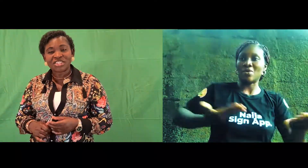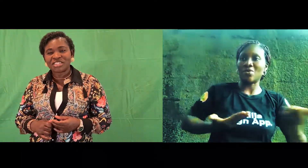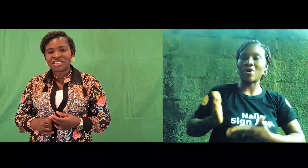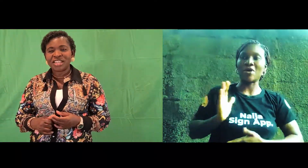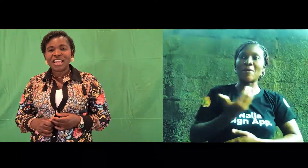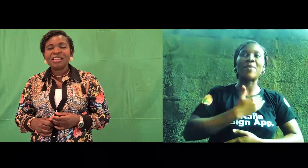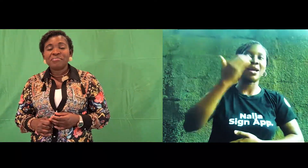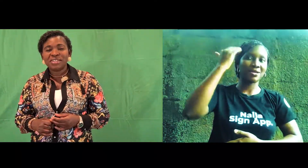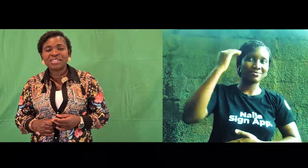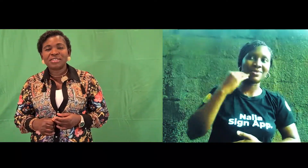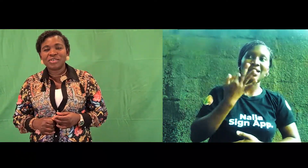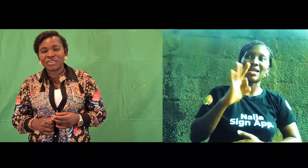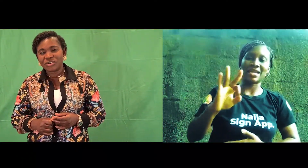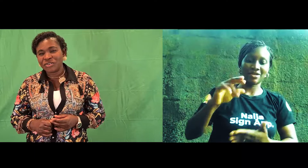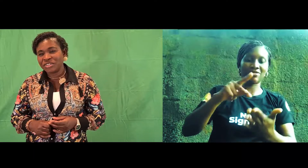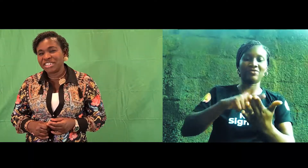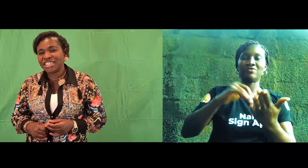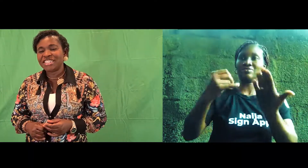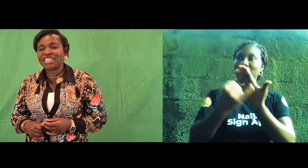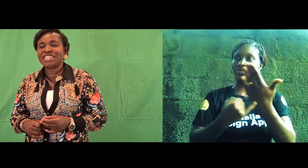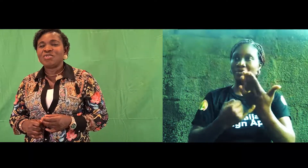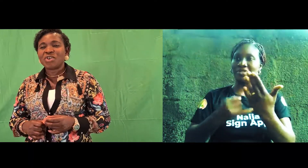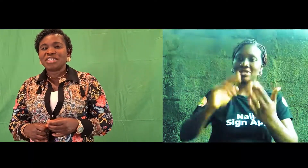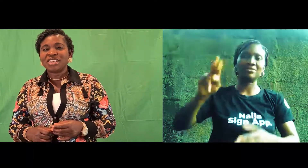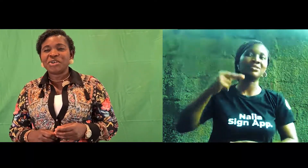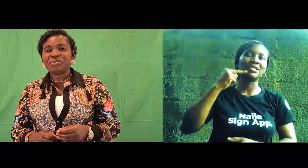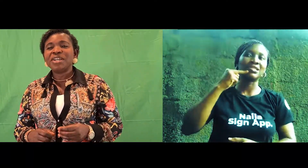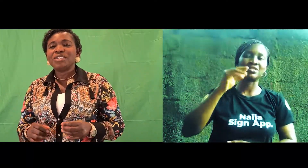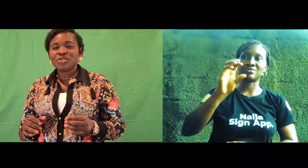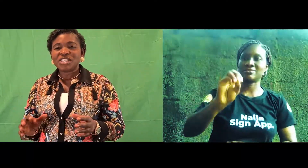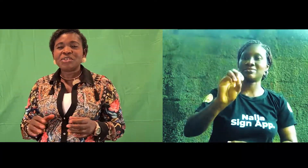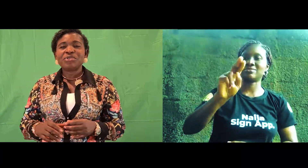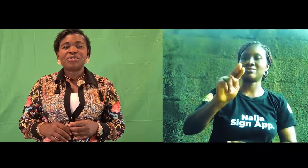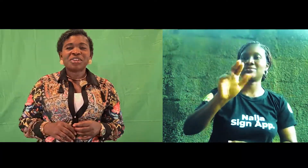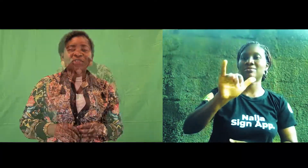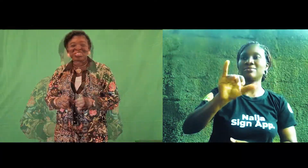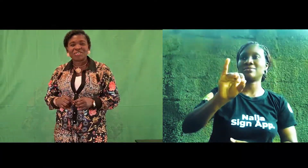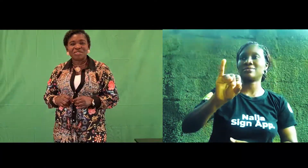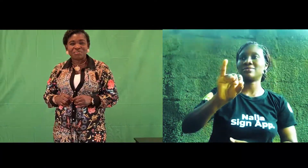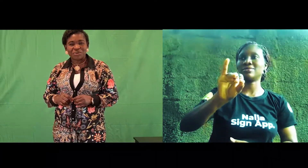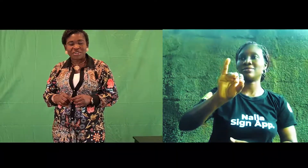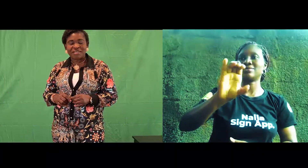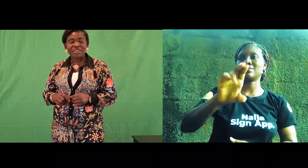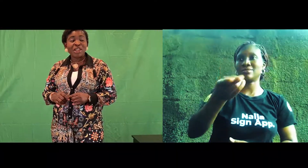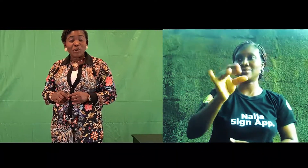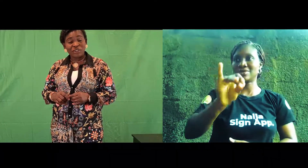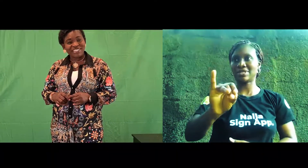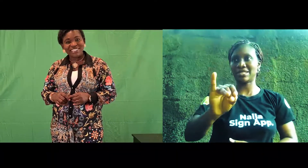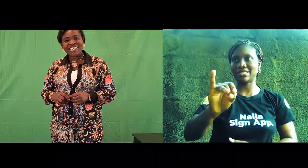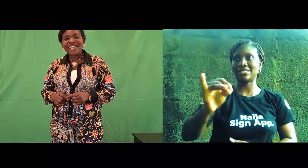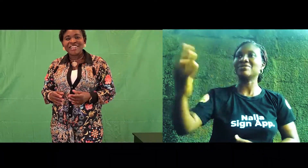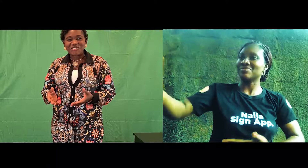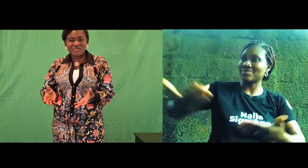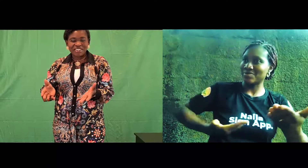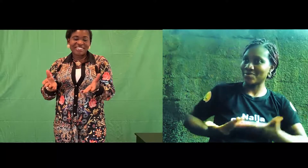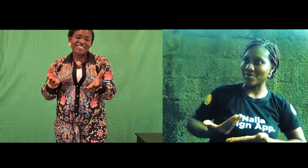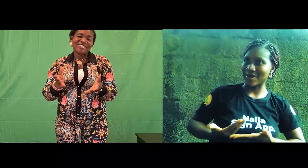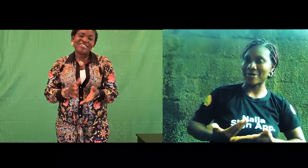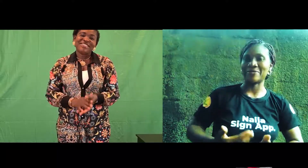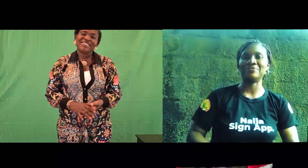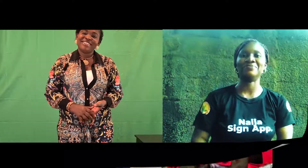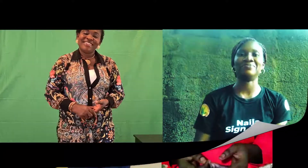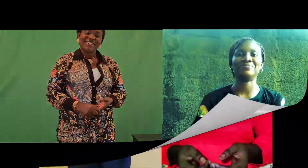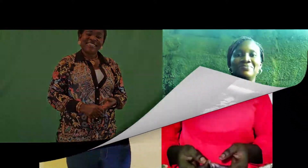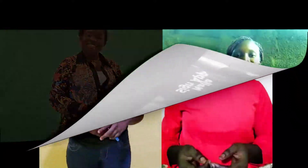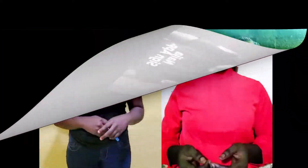Project National, Ms. Oninyechi Wandeko, to take you through the rest of the program. Oni, over to